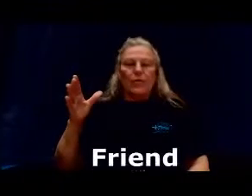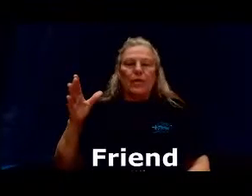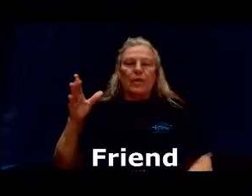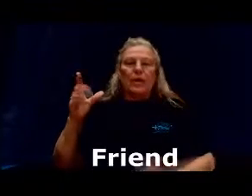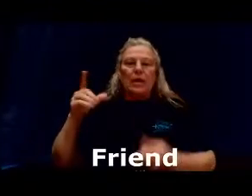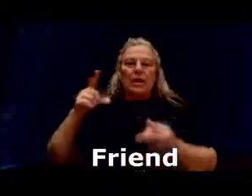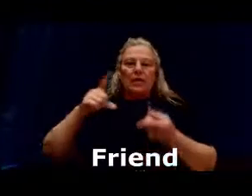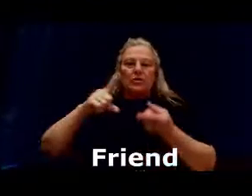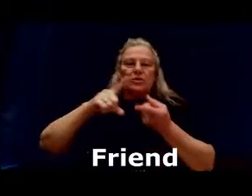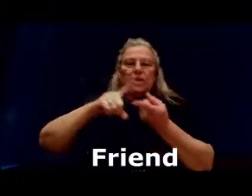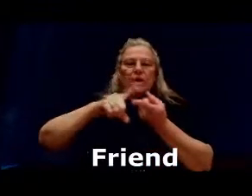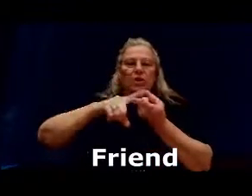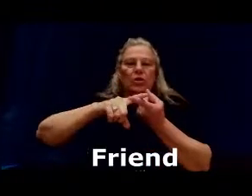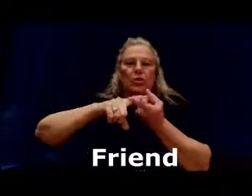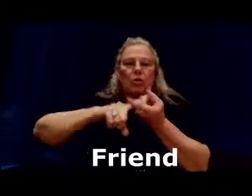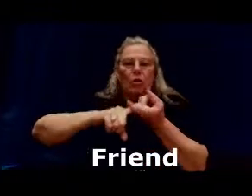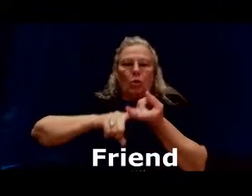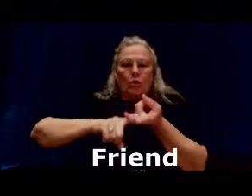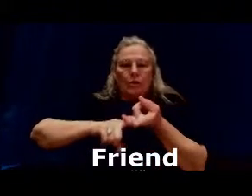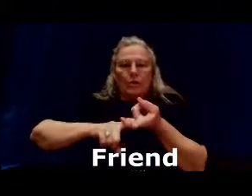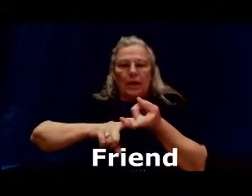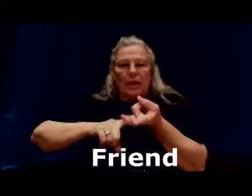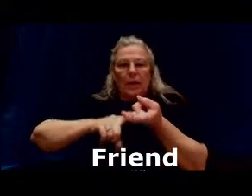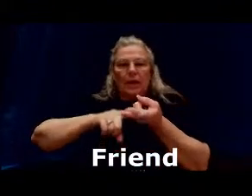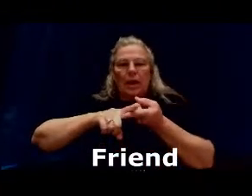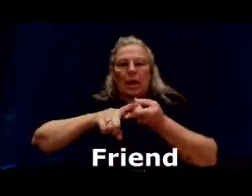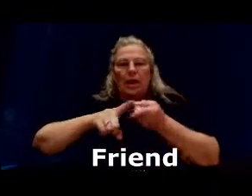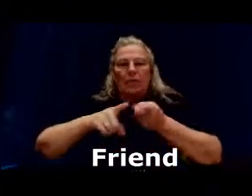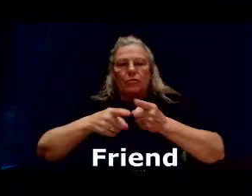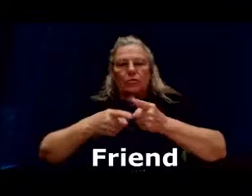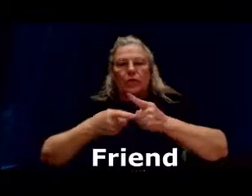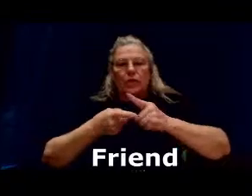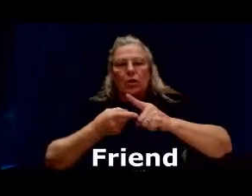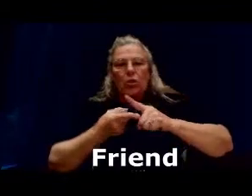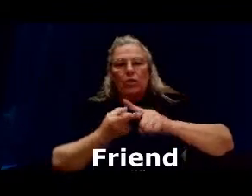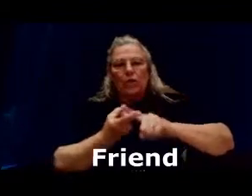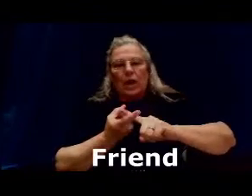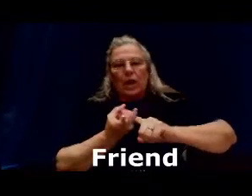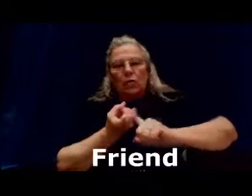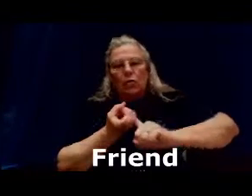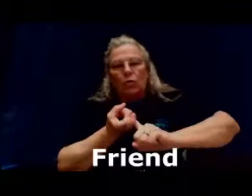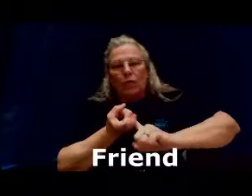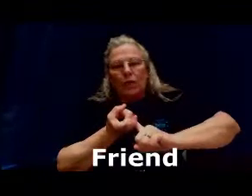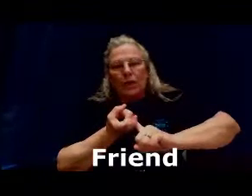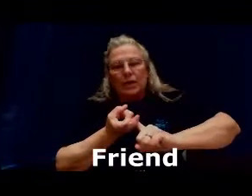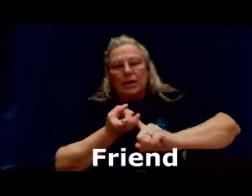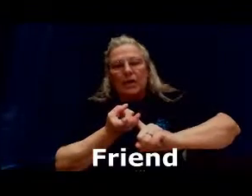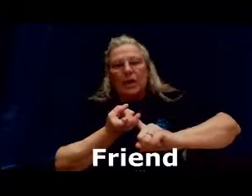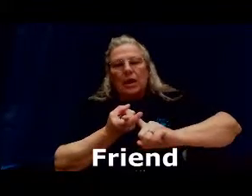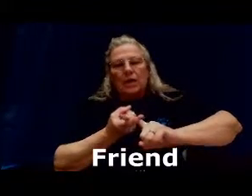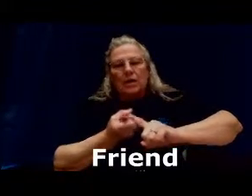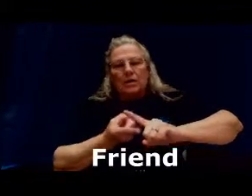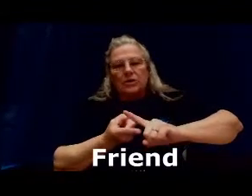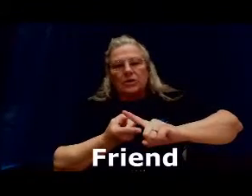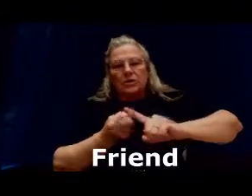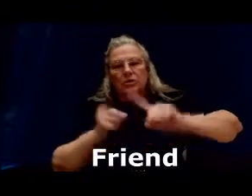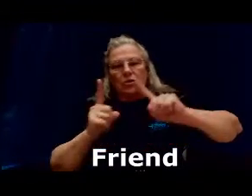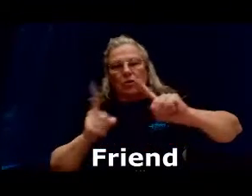Friend, it's just like you're holding their hand and you turn it over and you hold their hands. Now it's just your